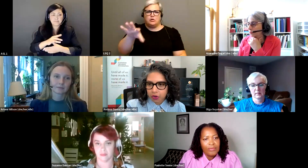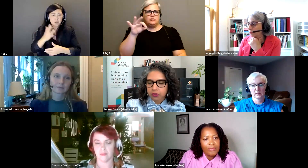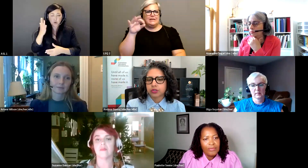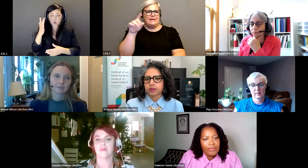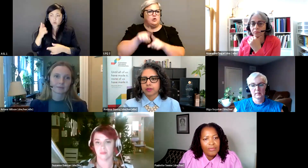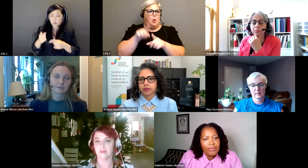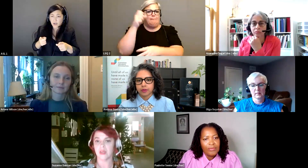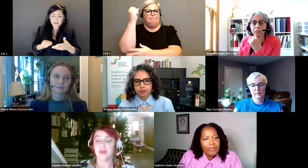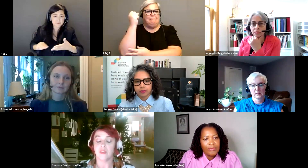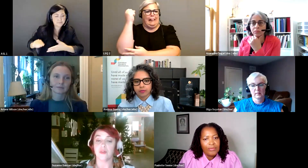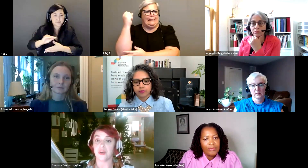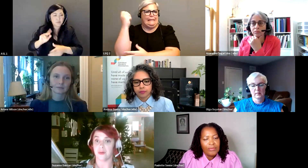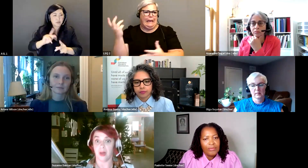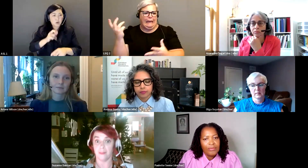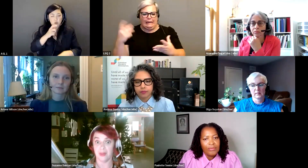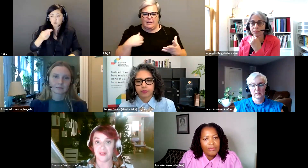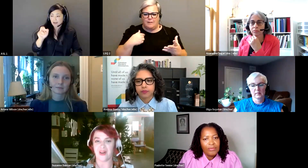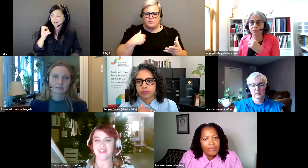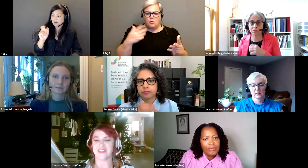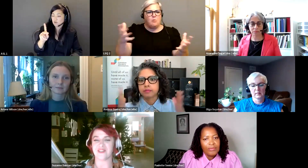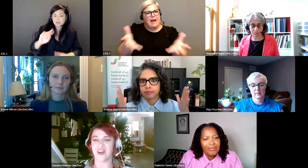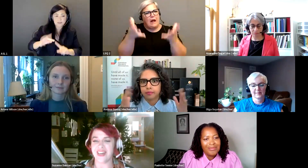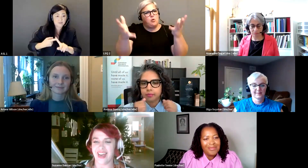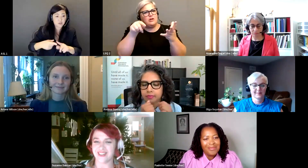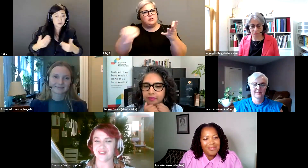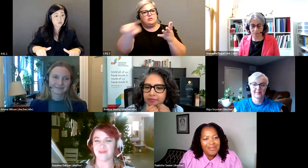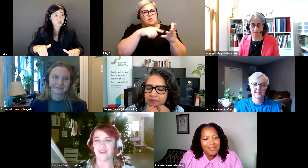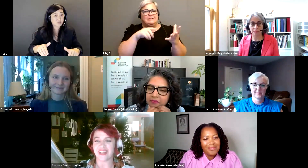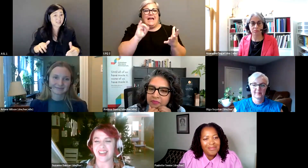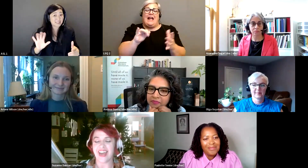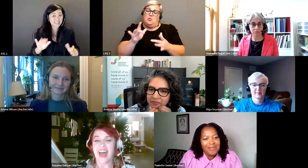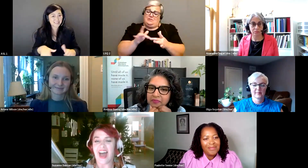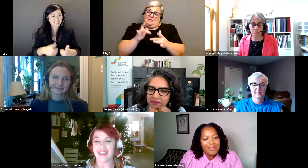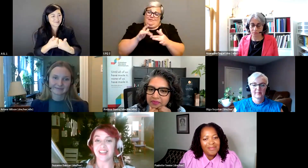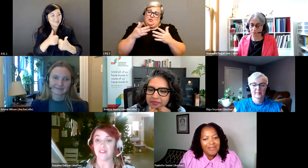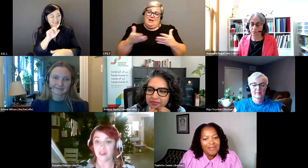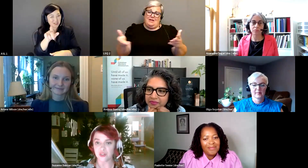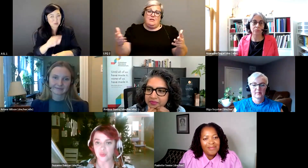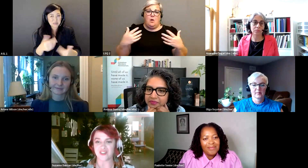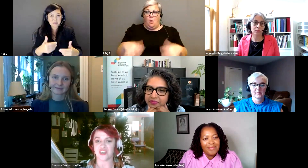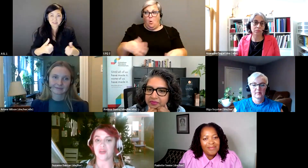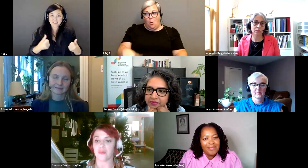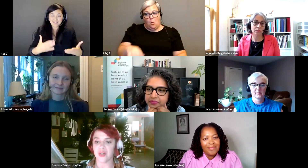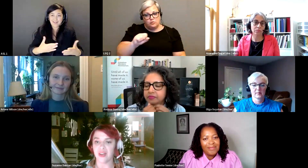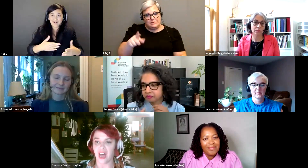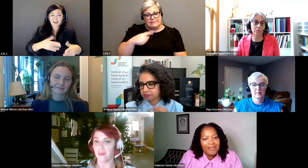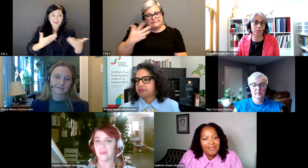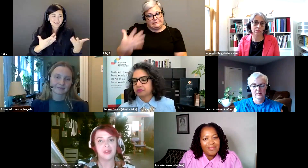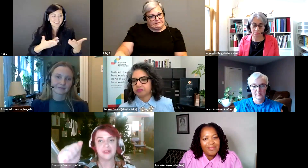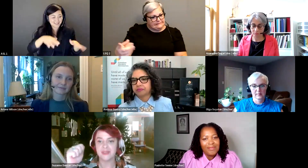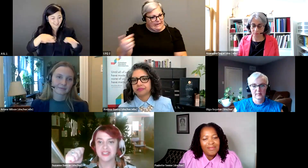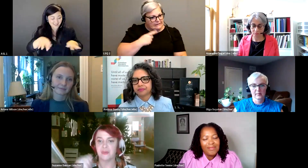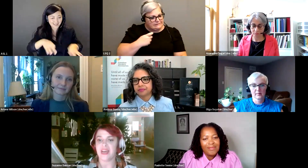risk first? Those are big questions. I'll try to answer them quickly. I think the first question about real